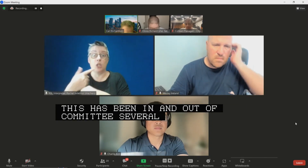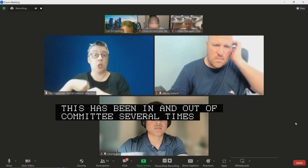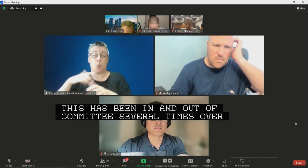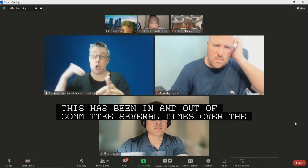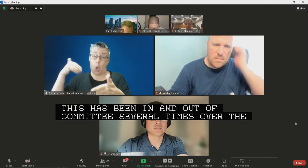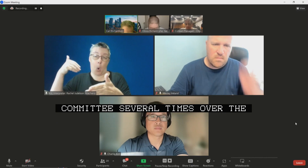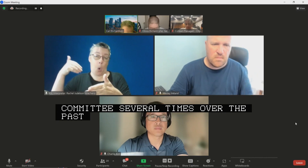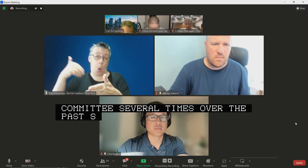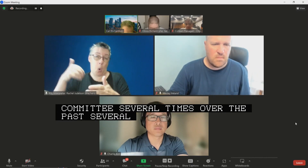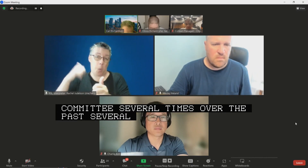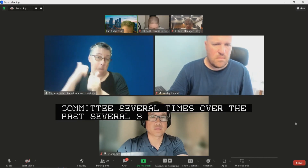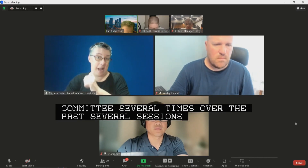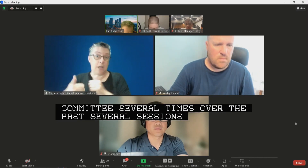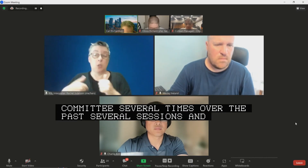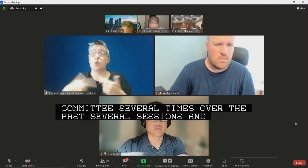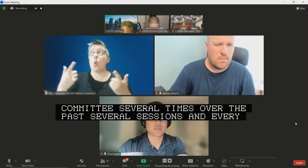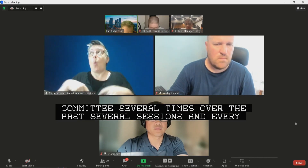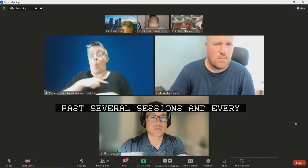my hope that this year